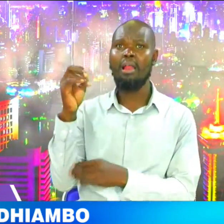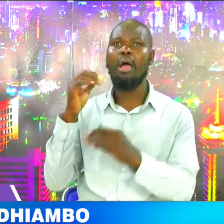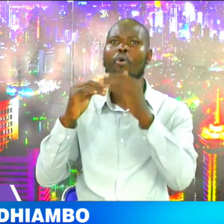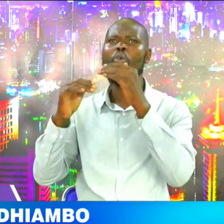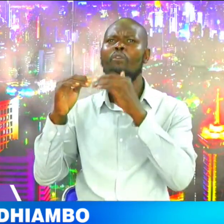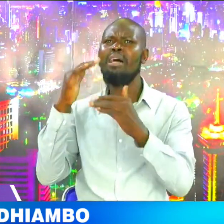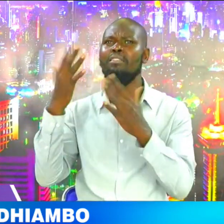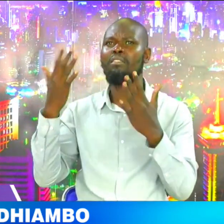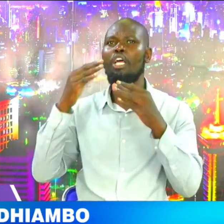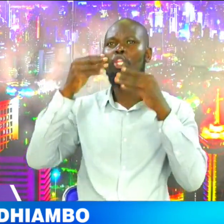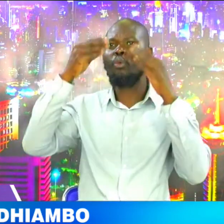At least